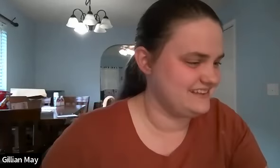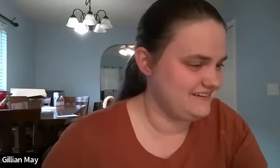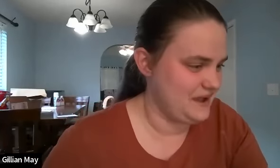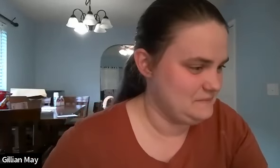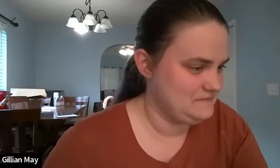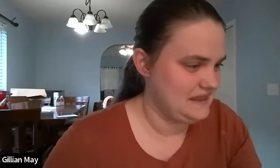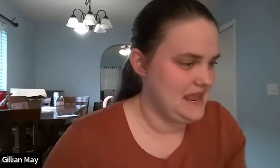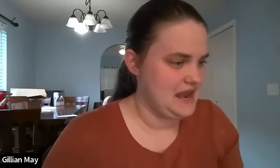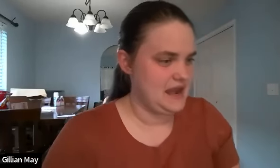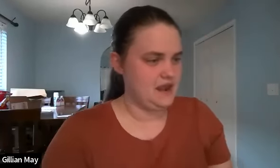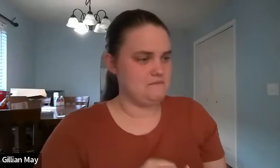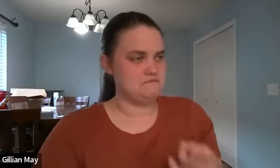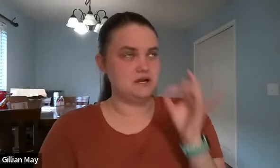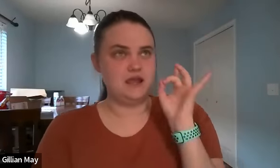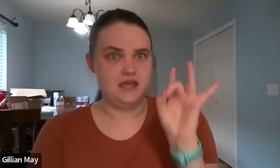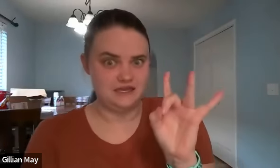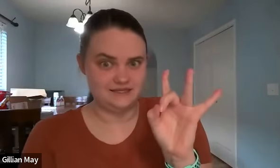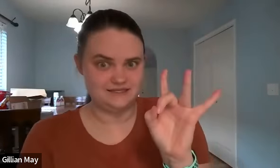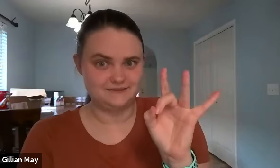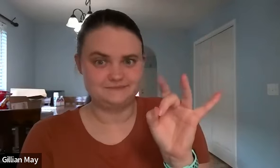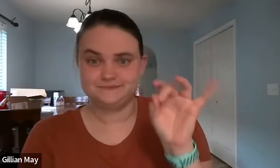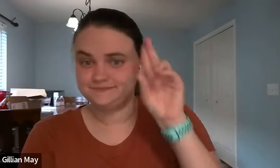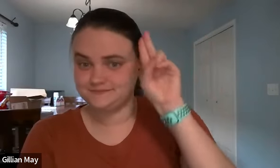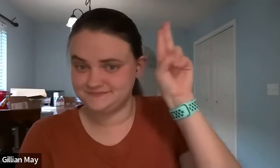Okay. Number eight.